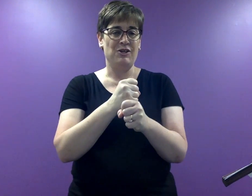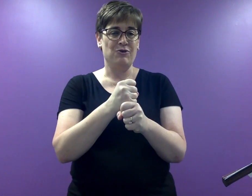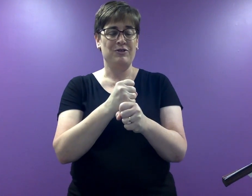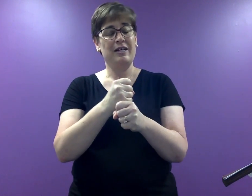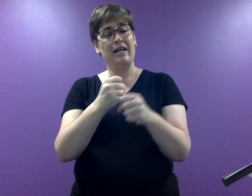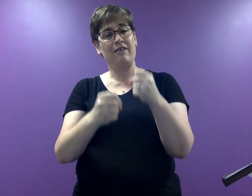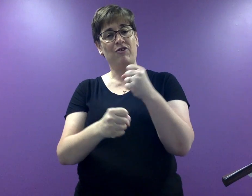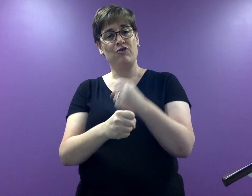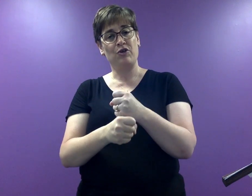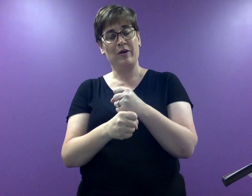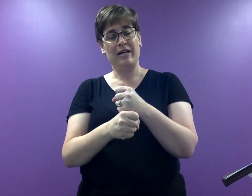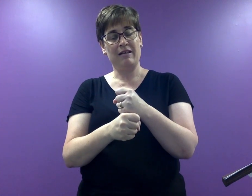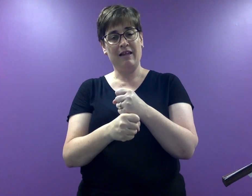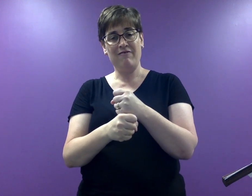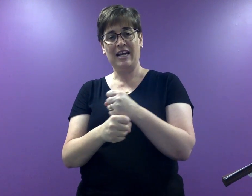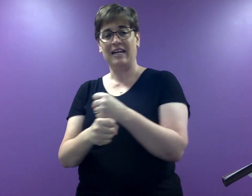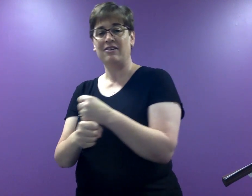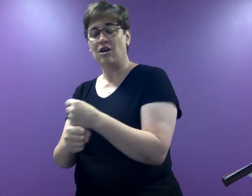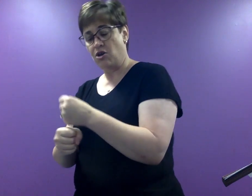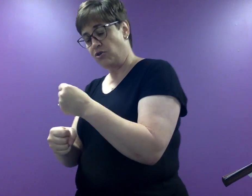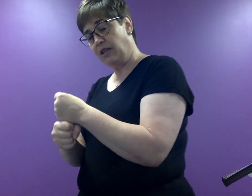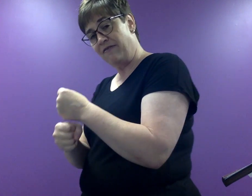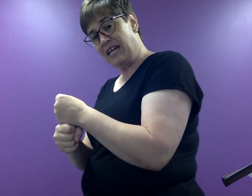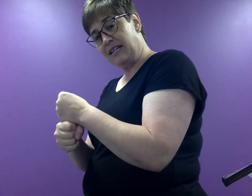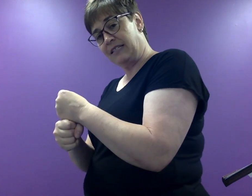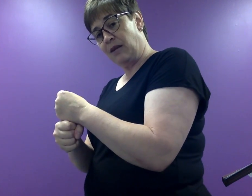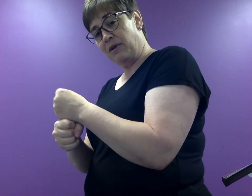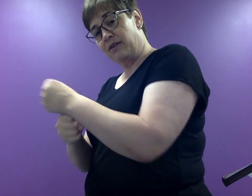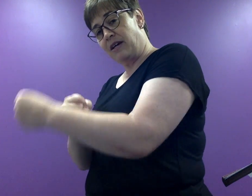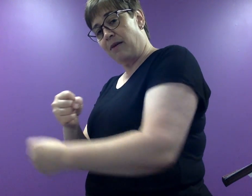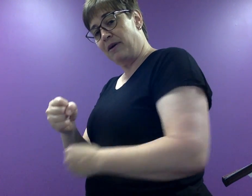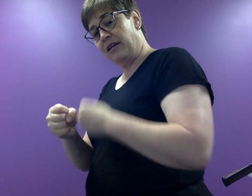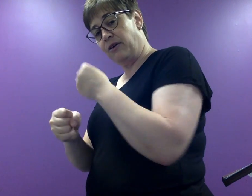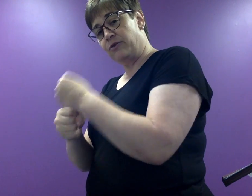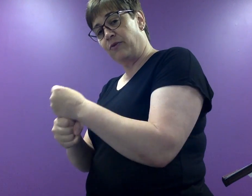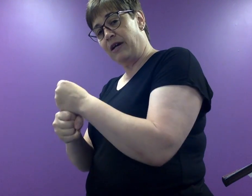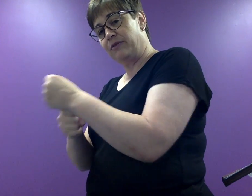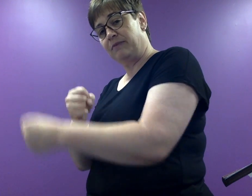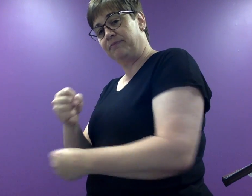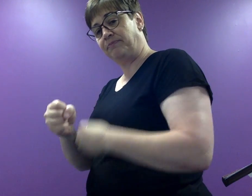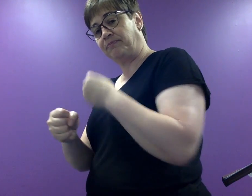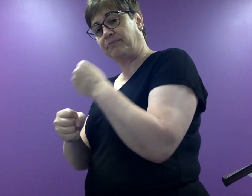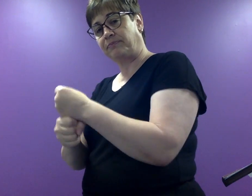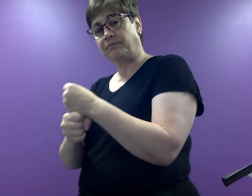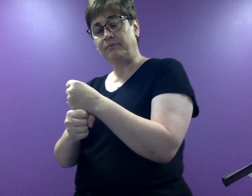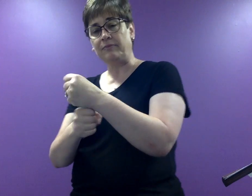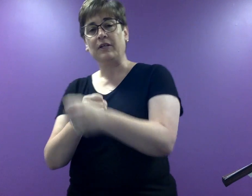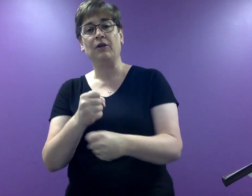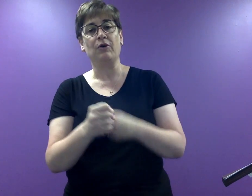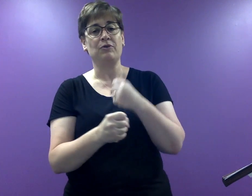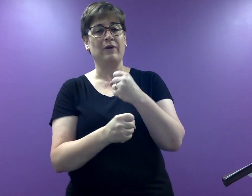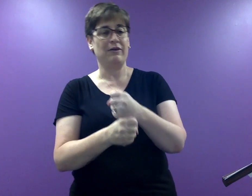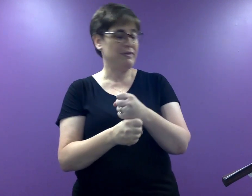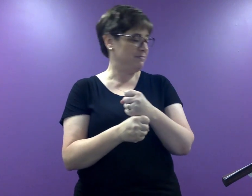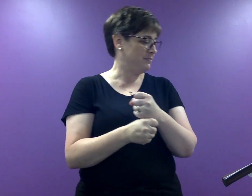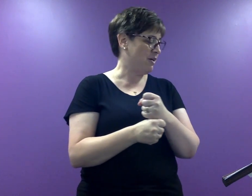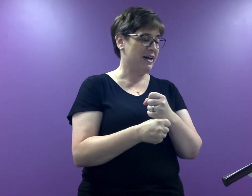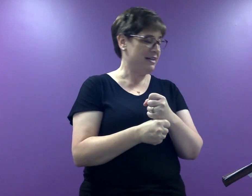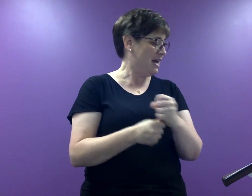years. And if you're doing left hand, your left hand is going to be on top and it goes around. It goes around. All right.